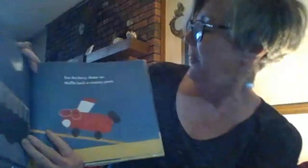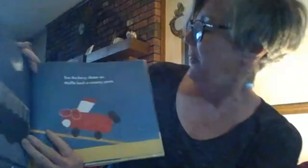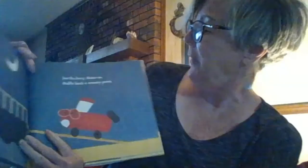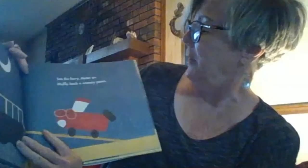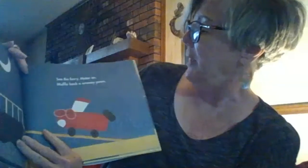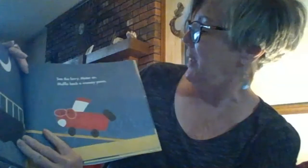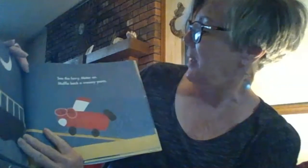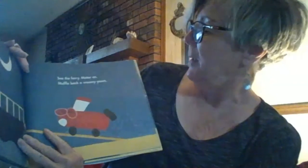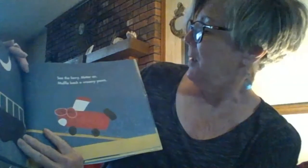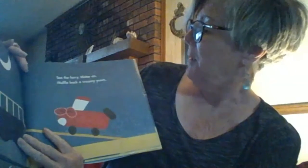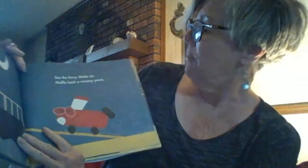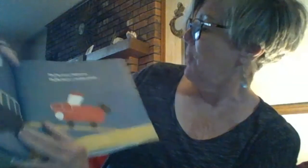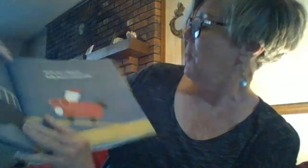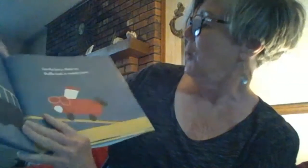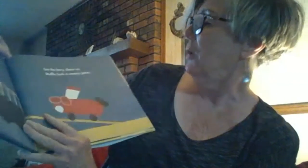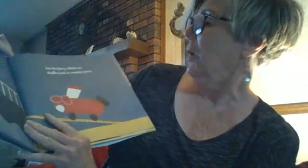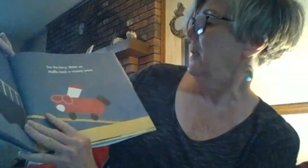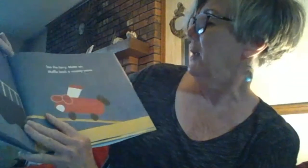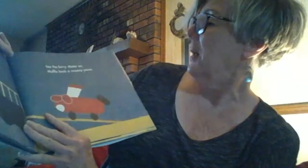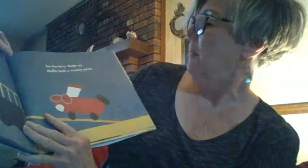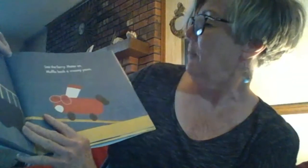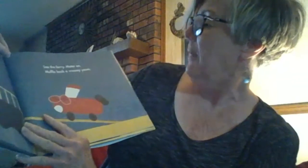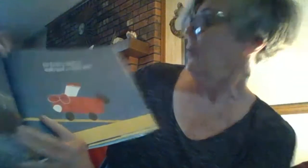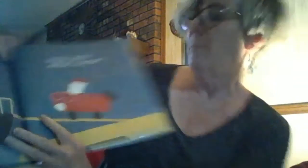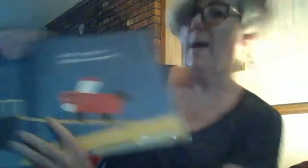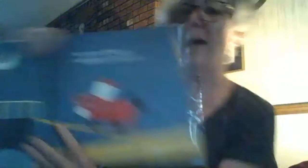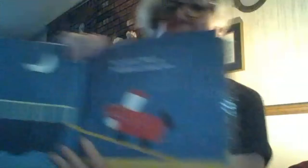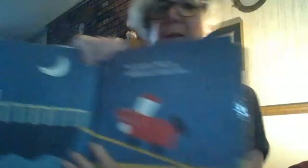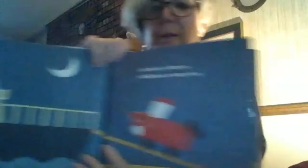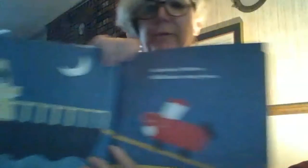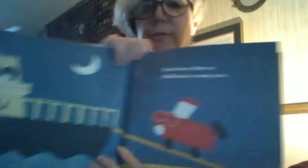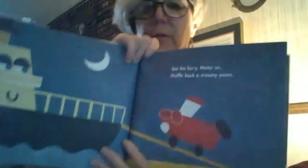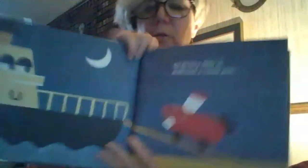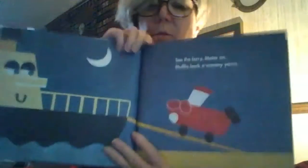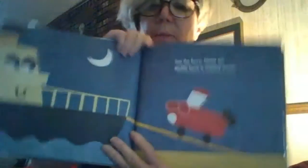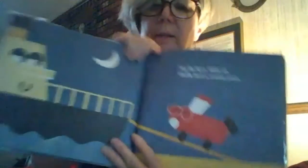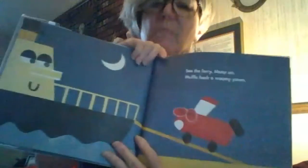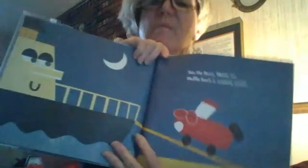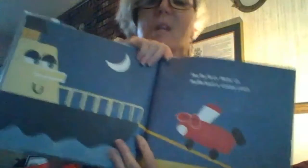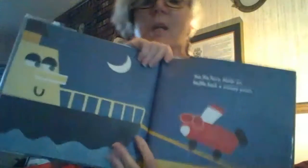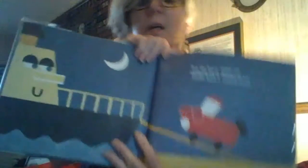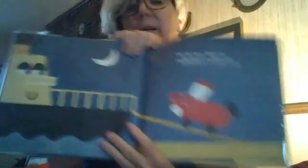See the ferry? Motor on, muffled back, roomy,